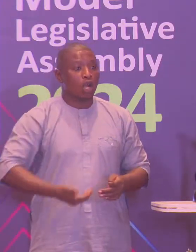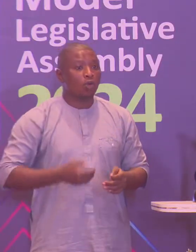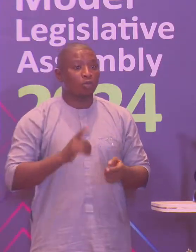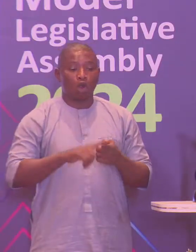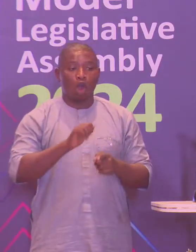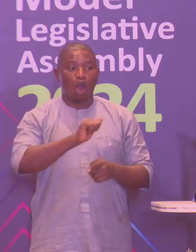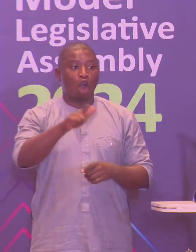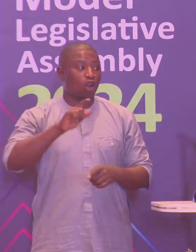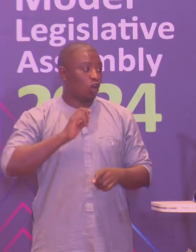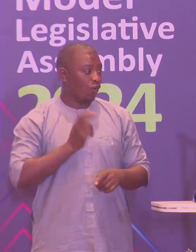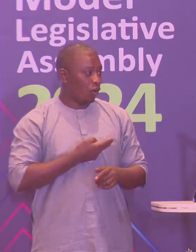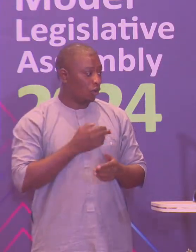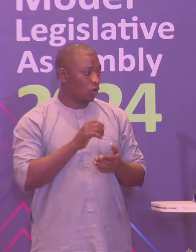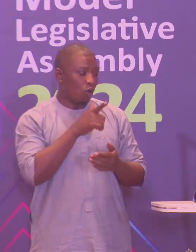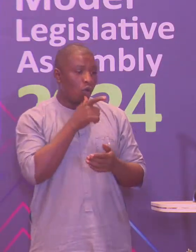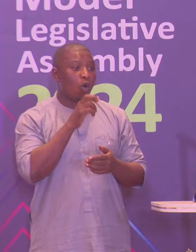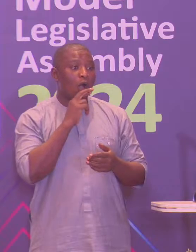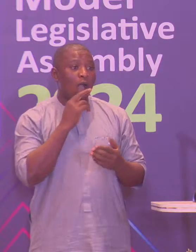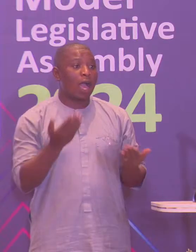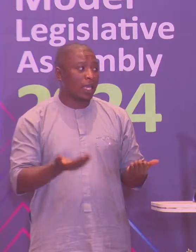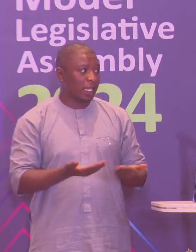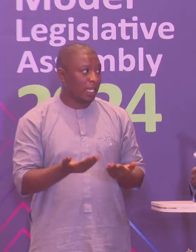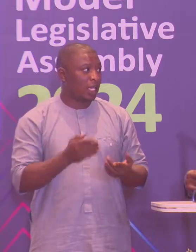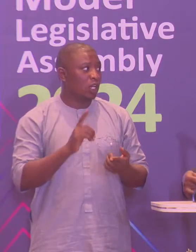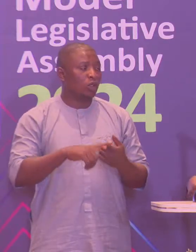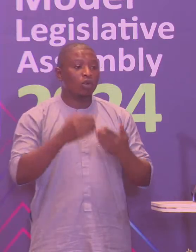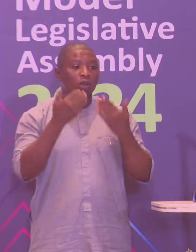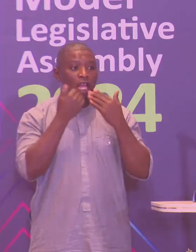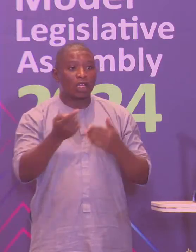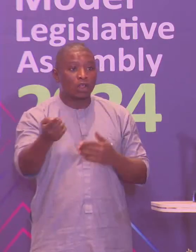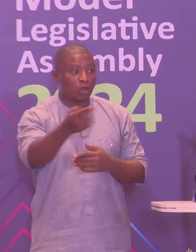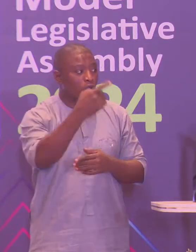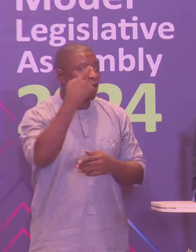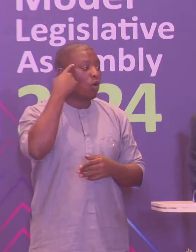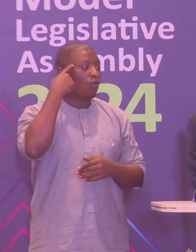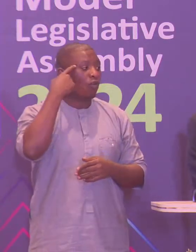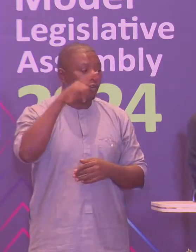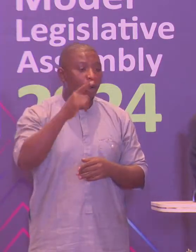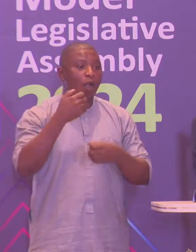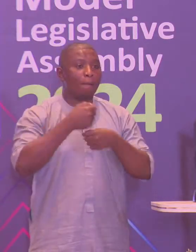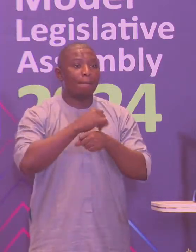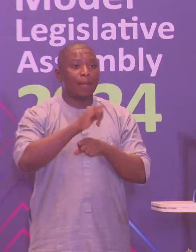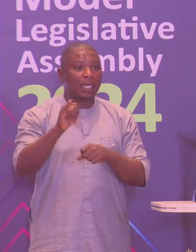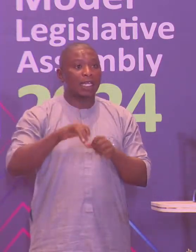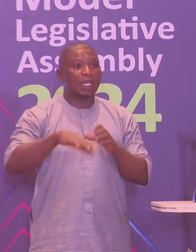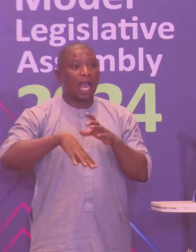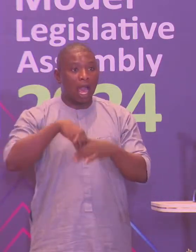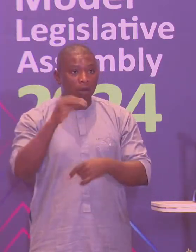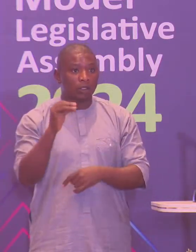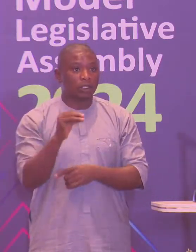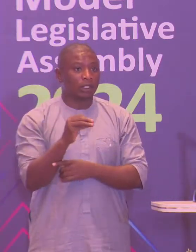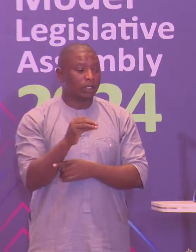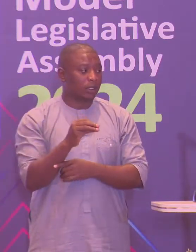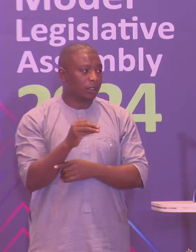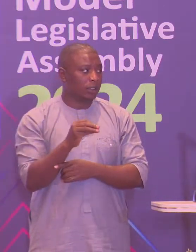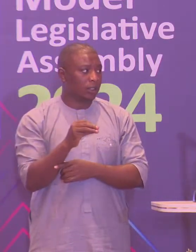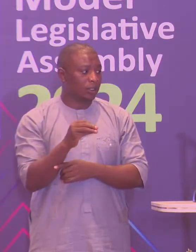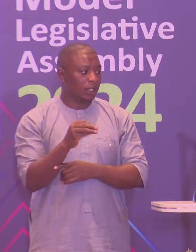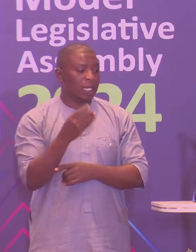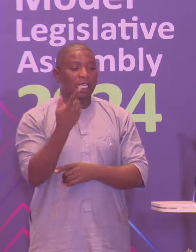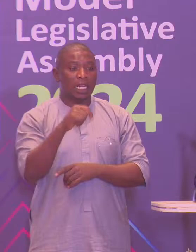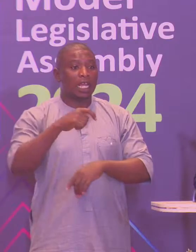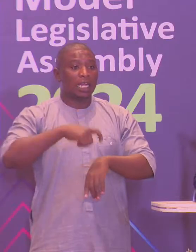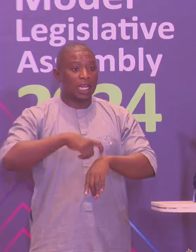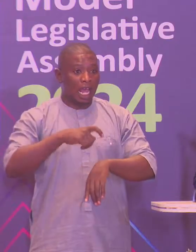of us who are here, to thank you for making out the